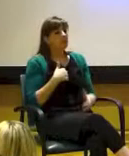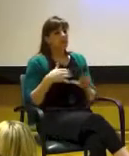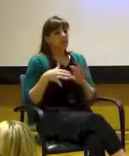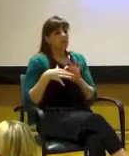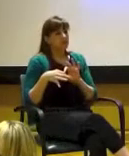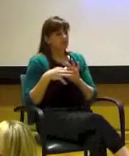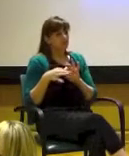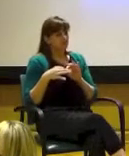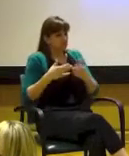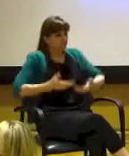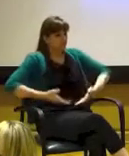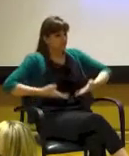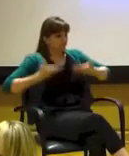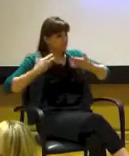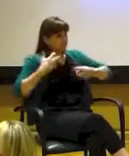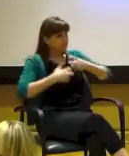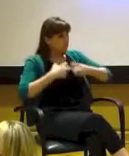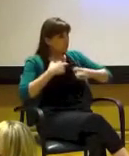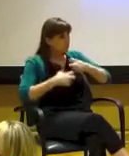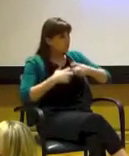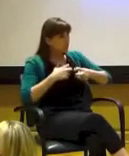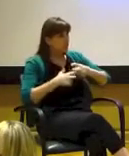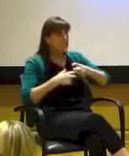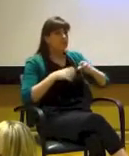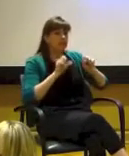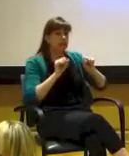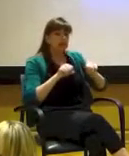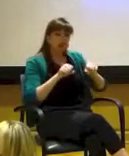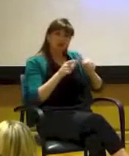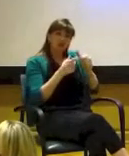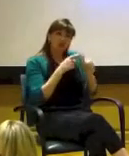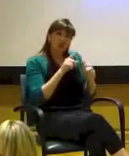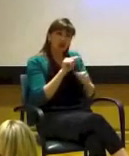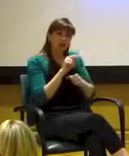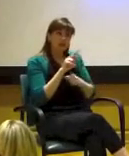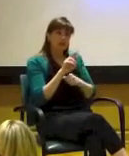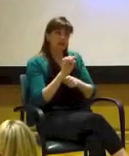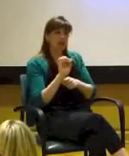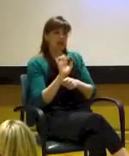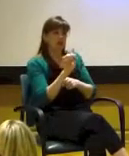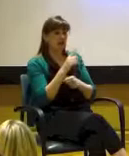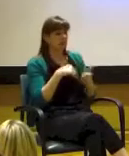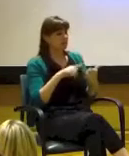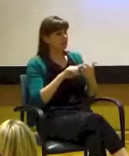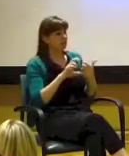upper extremity problem. It can be from a tethered cord, it can be from a